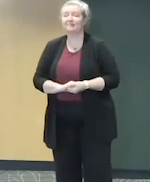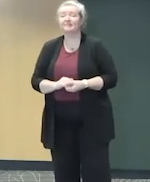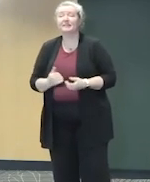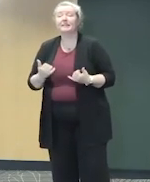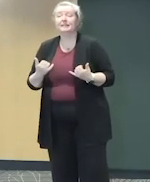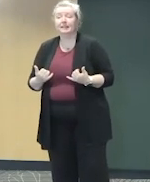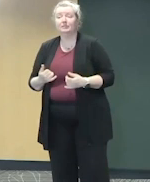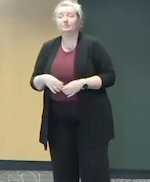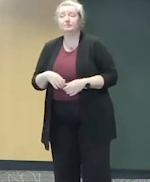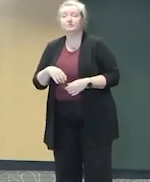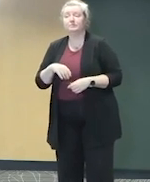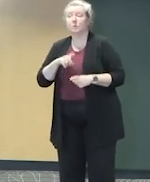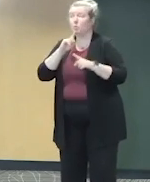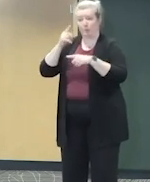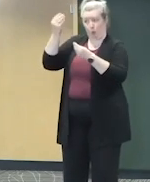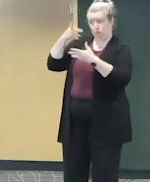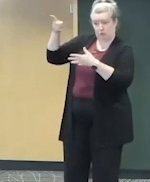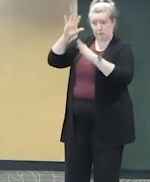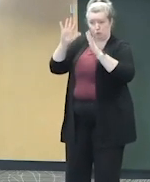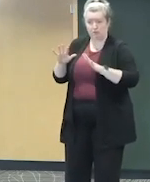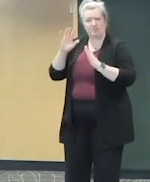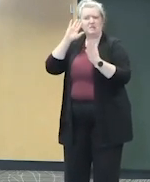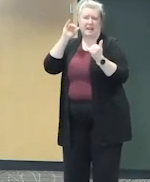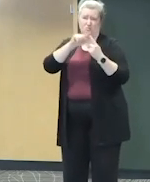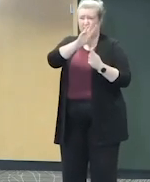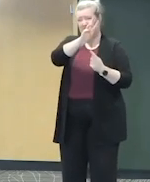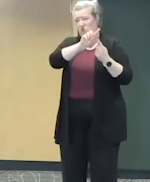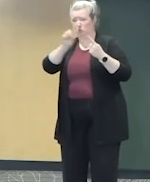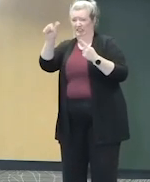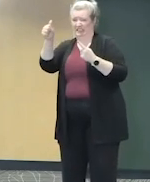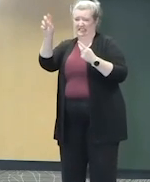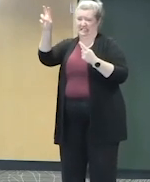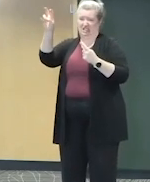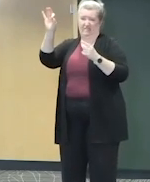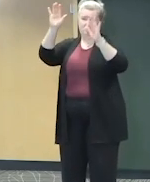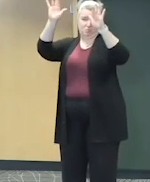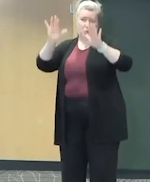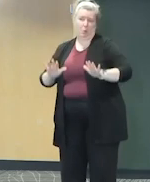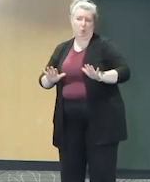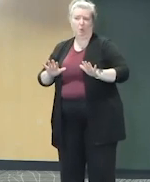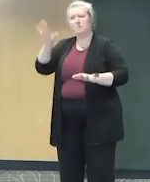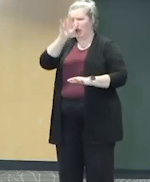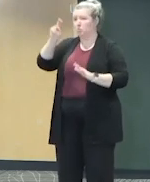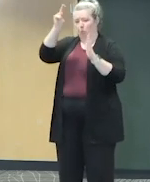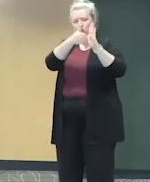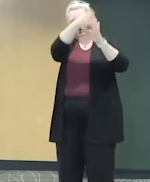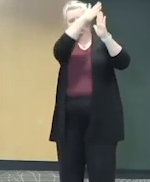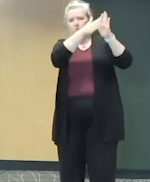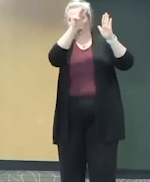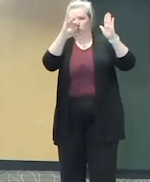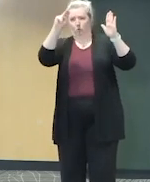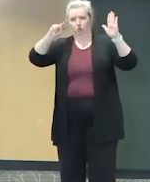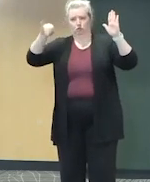10 inches of snow in the northwestern portion of the state, and that would be especially Sussex and Warren